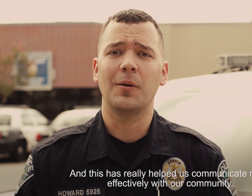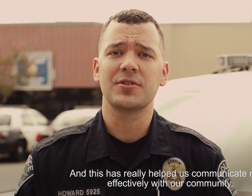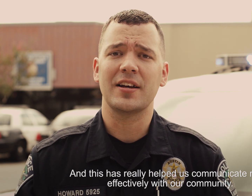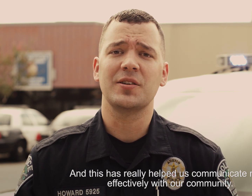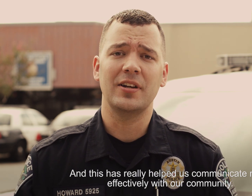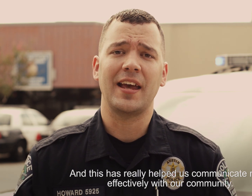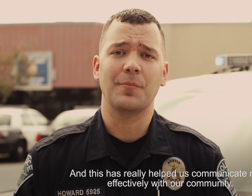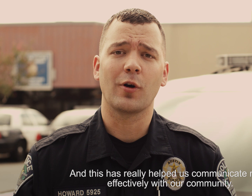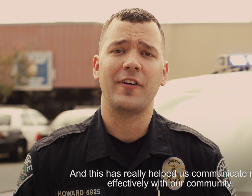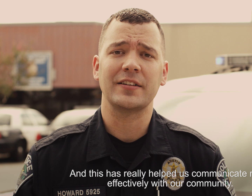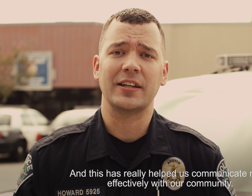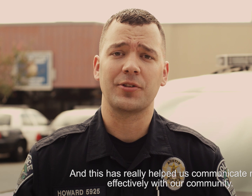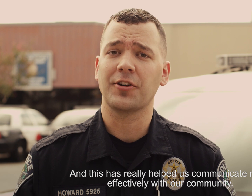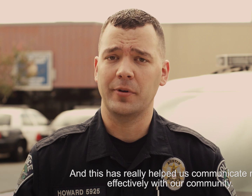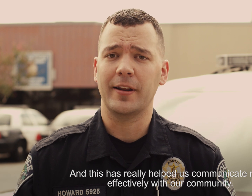helped us communicate more effectively with our community.